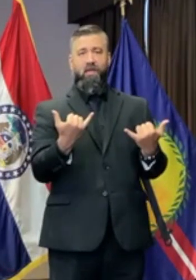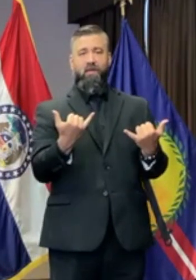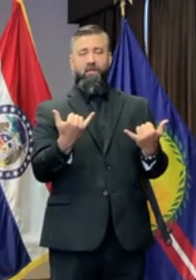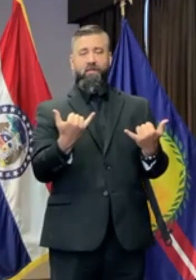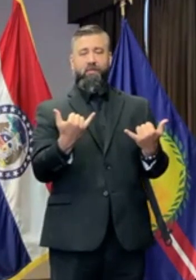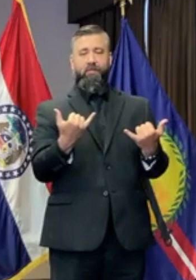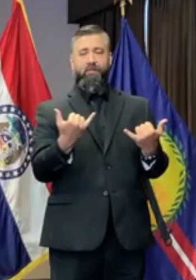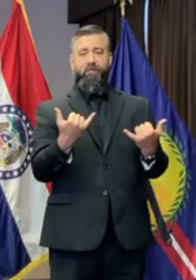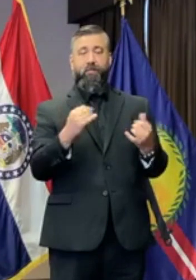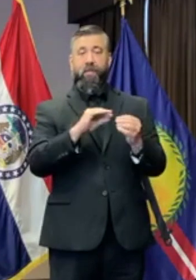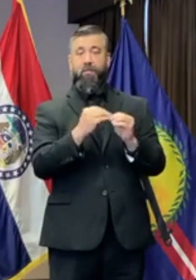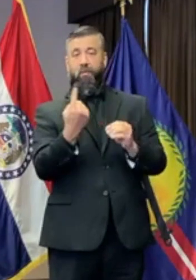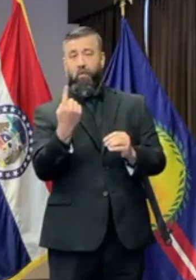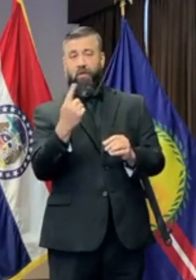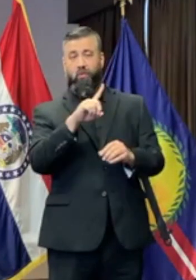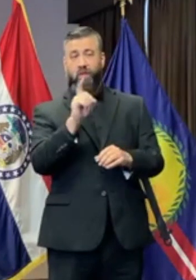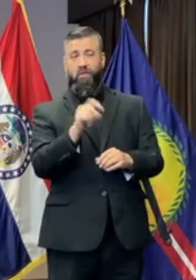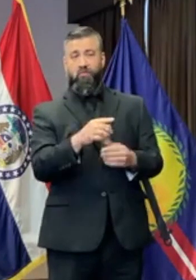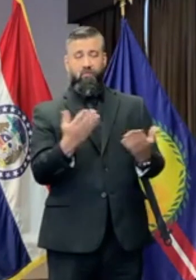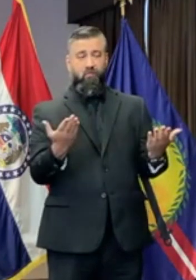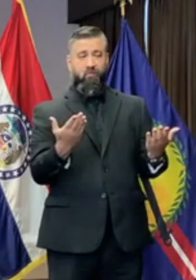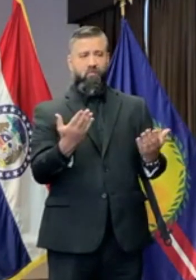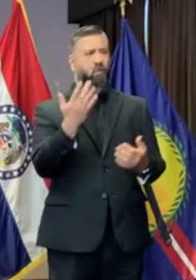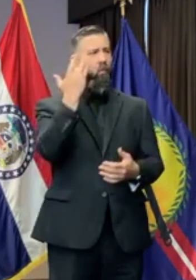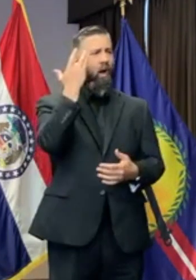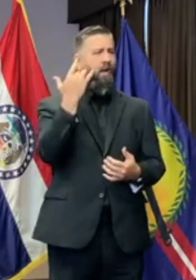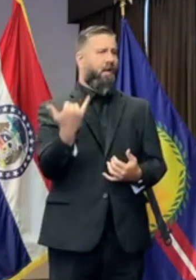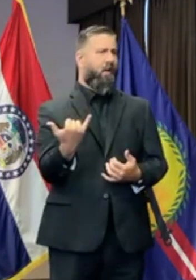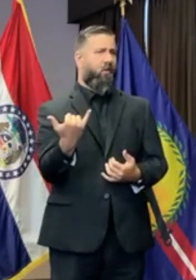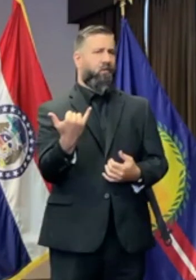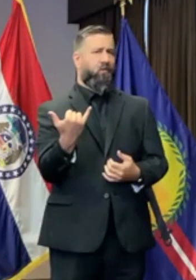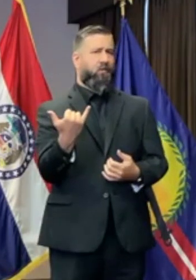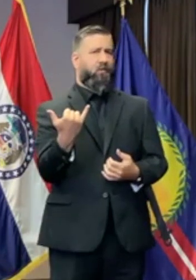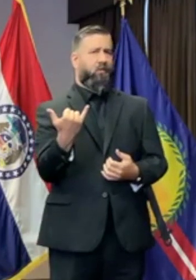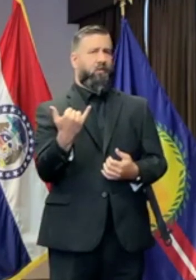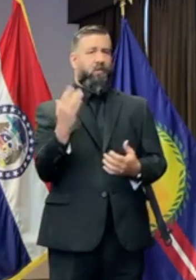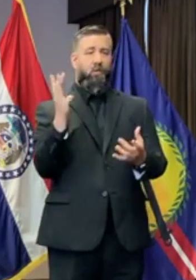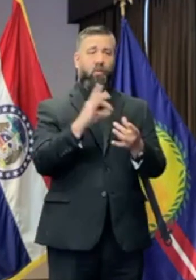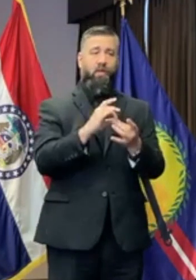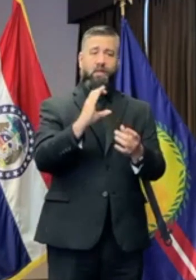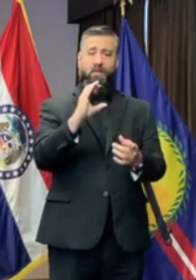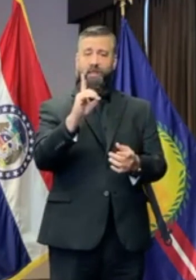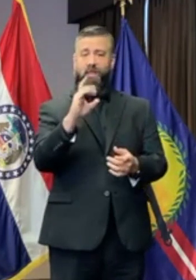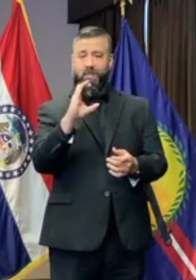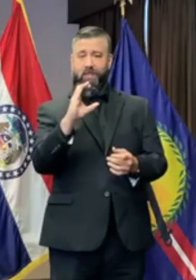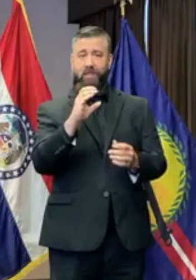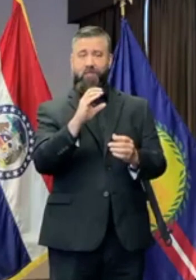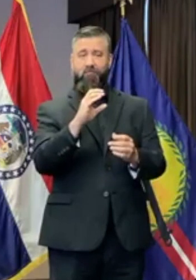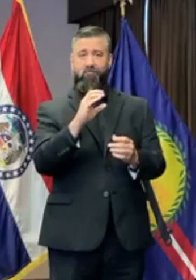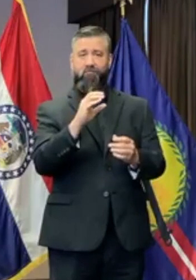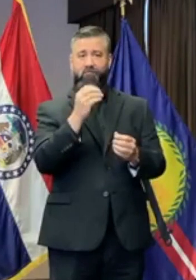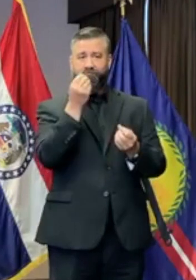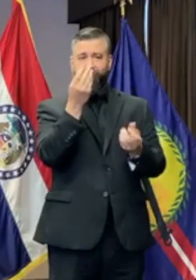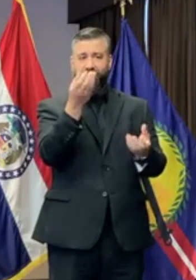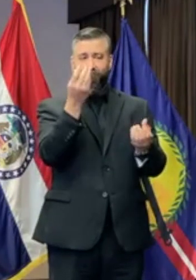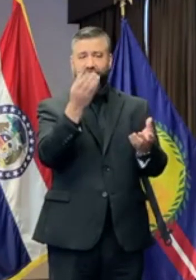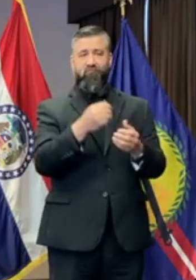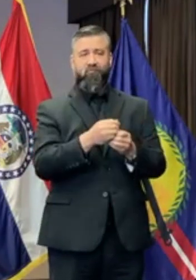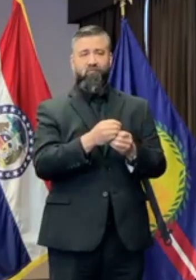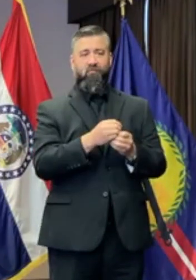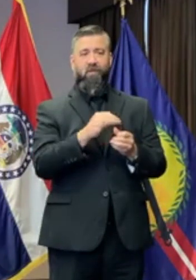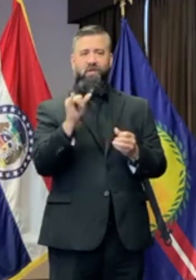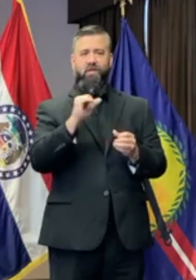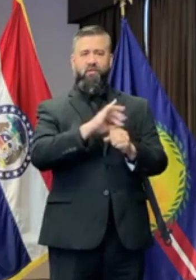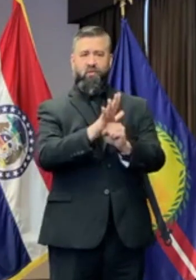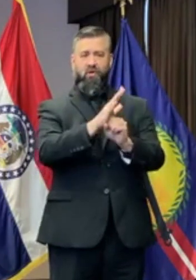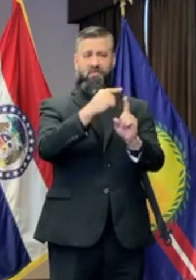The number one question is why now? Based on CDC guidelines, based on our positivity rate,